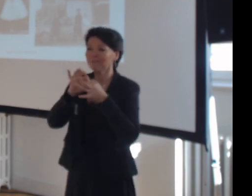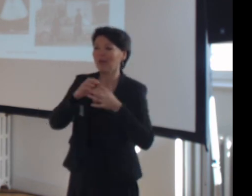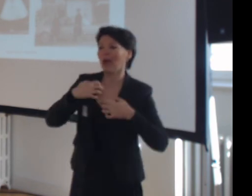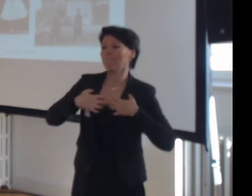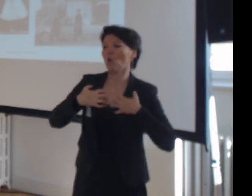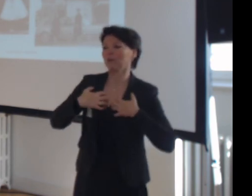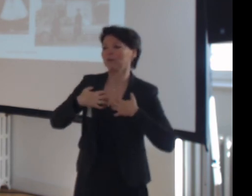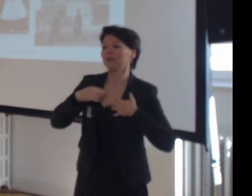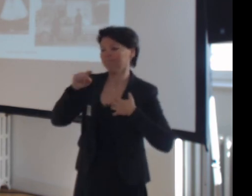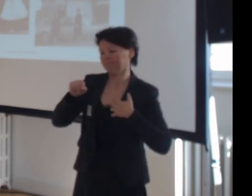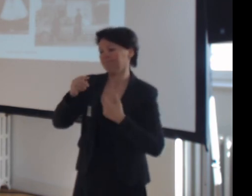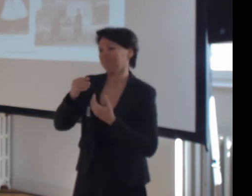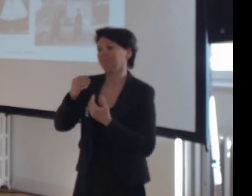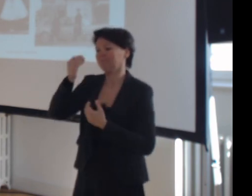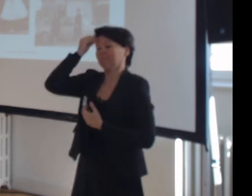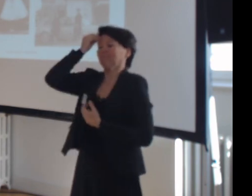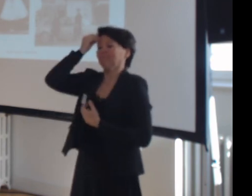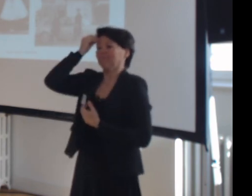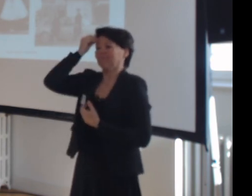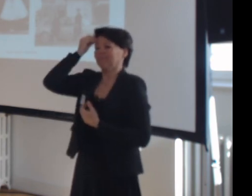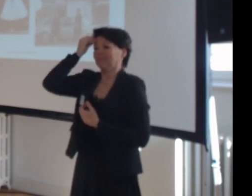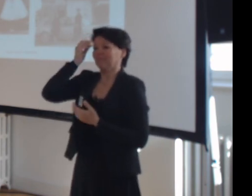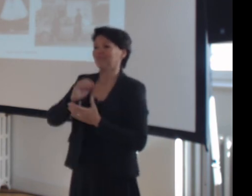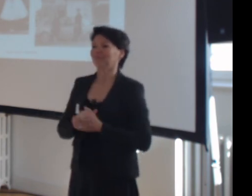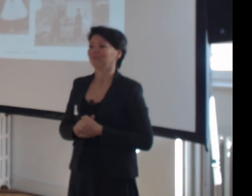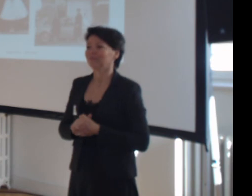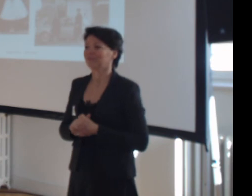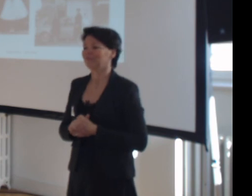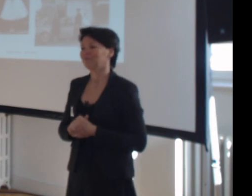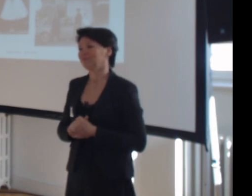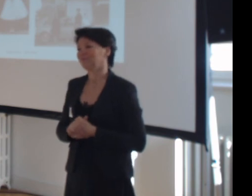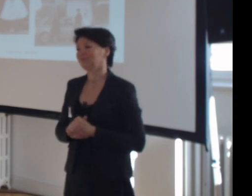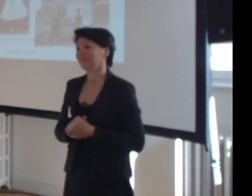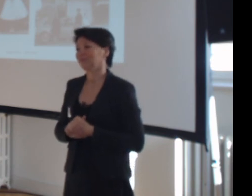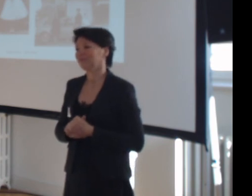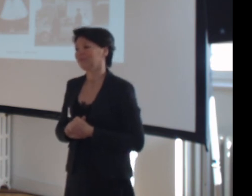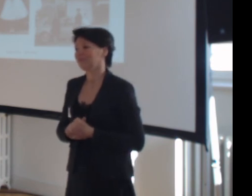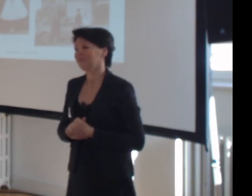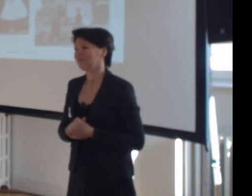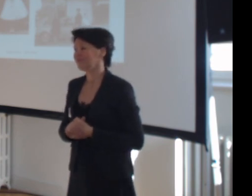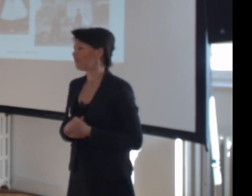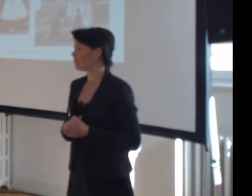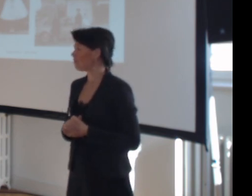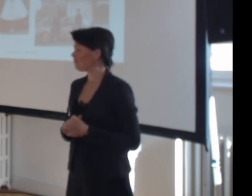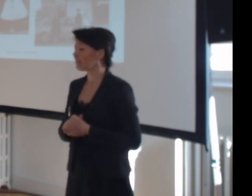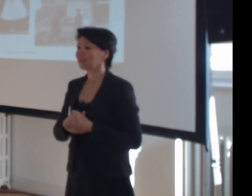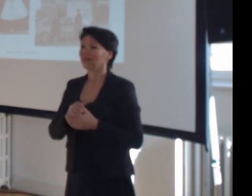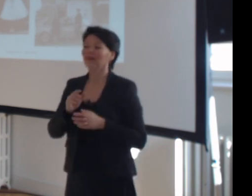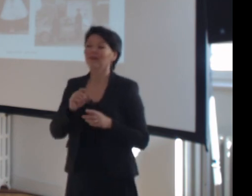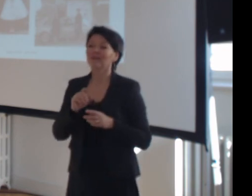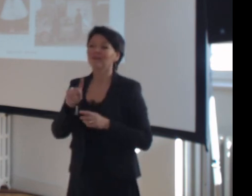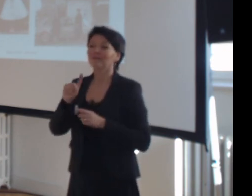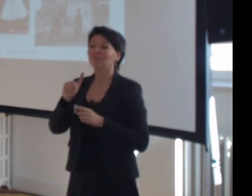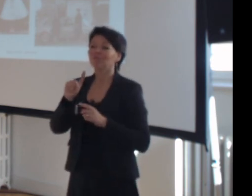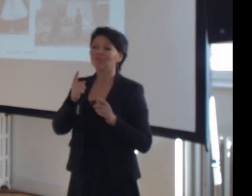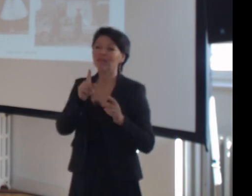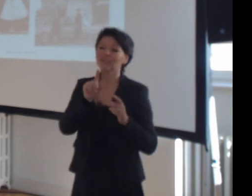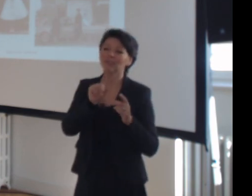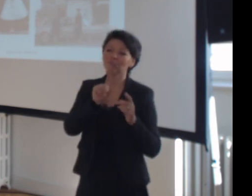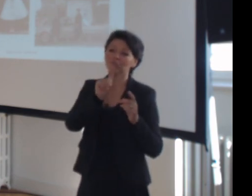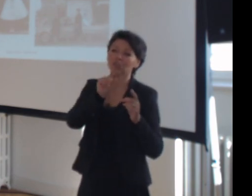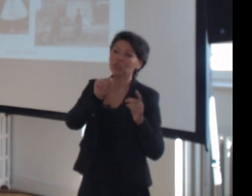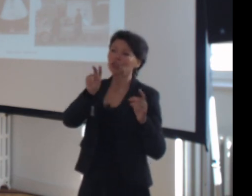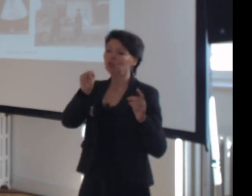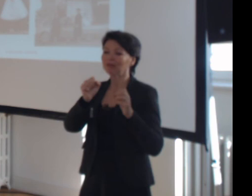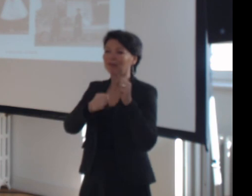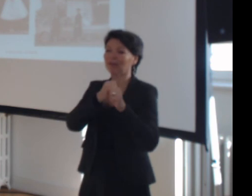emotion. This really anchors something. And what you find is that these first decades of your life are typically